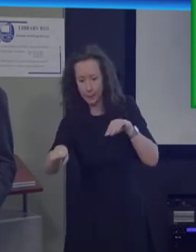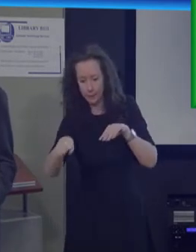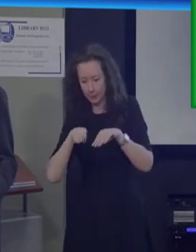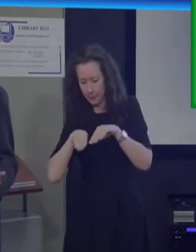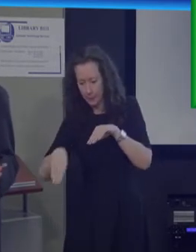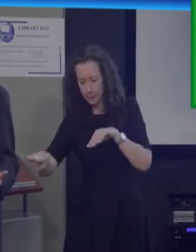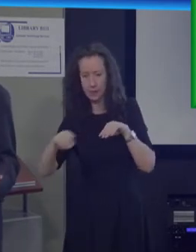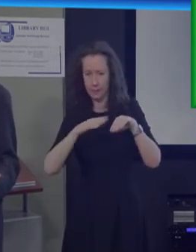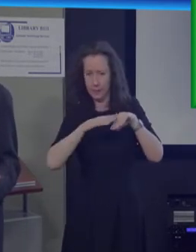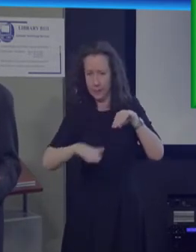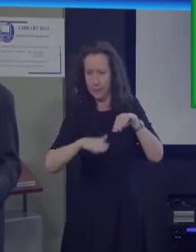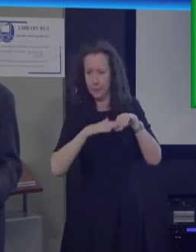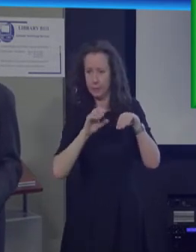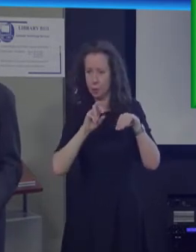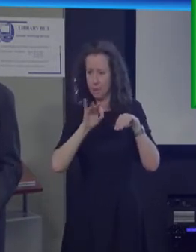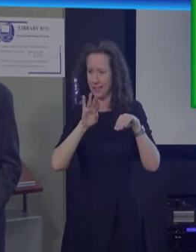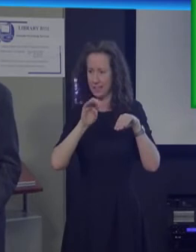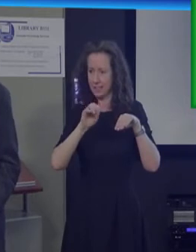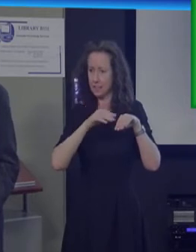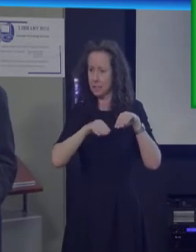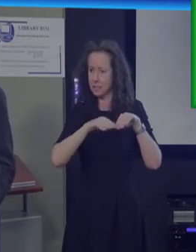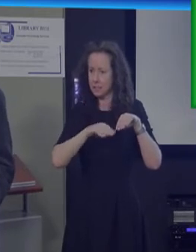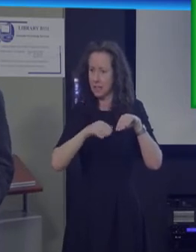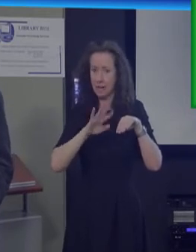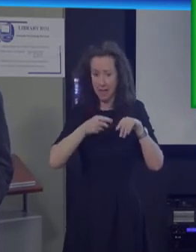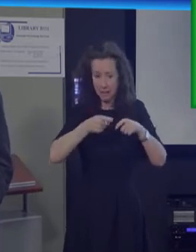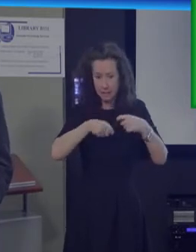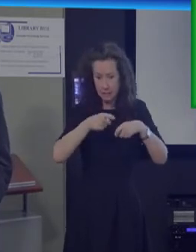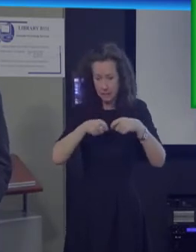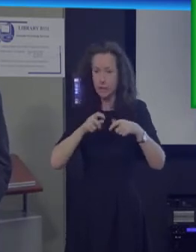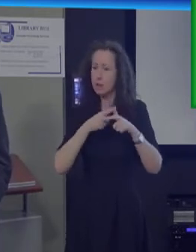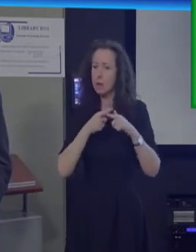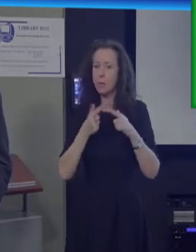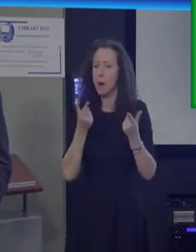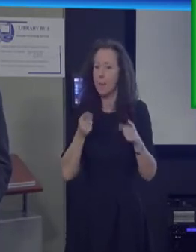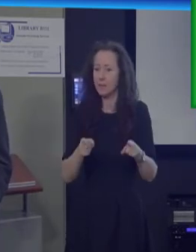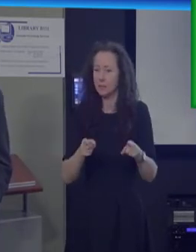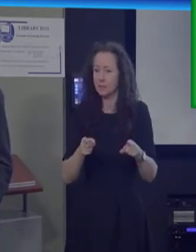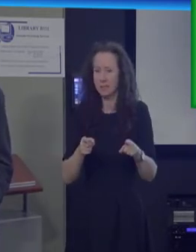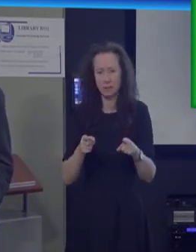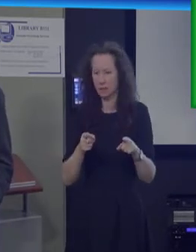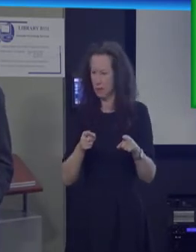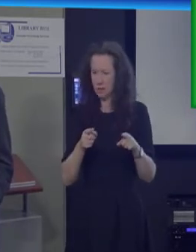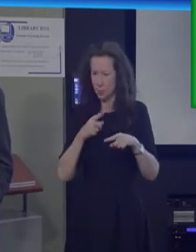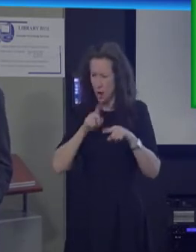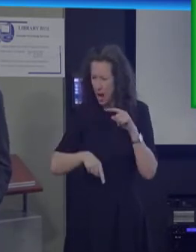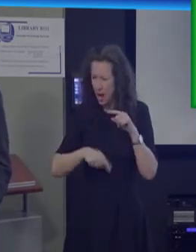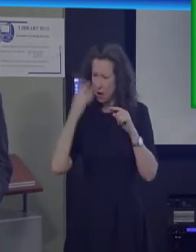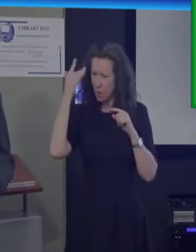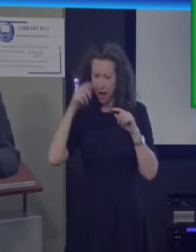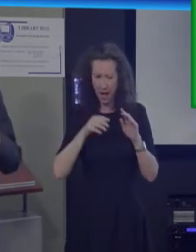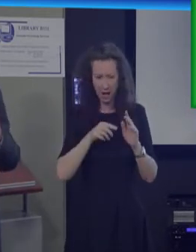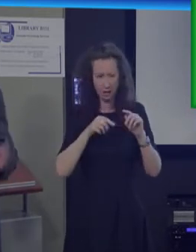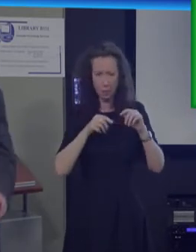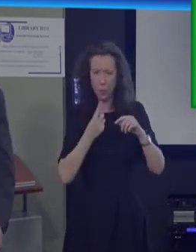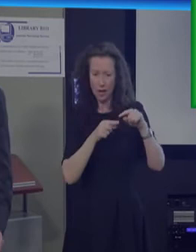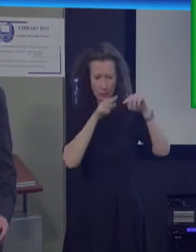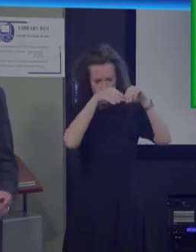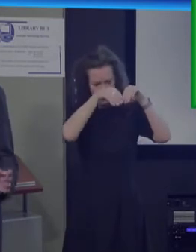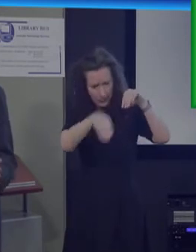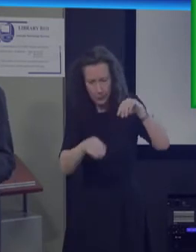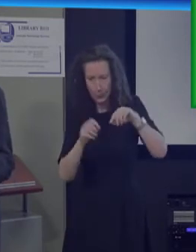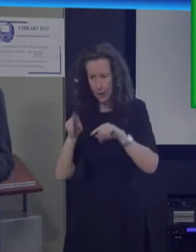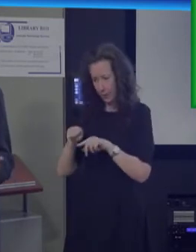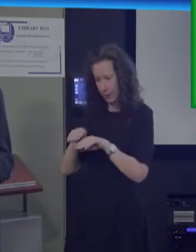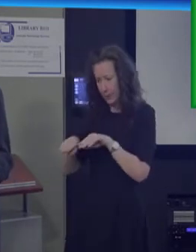rolled, this is not going to do it because everything else varies. One ramp is high, one ramp is low, you have a golf ball on one, a rubber